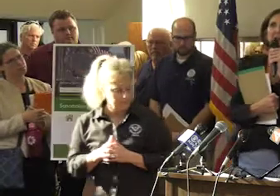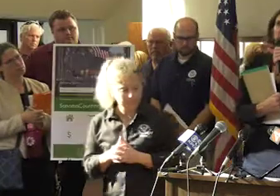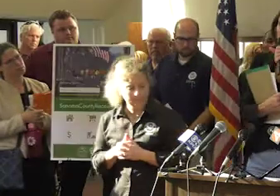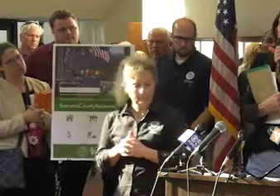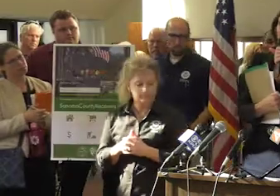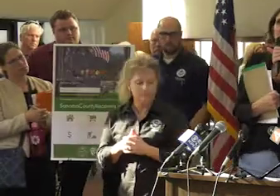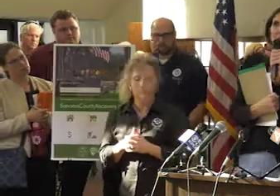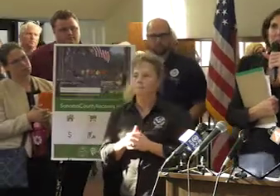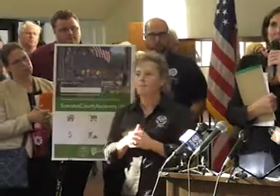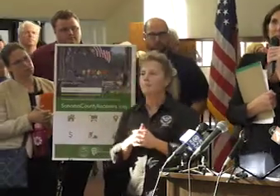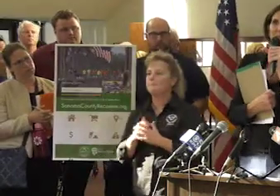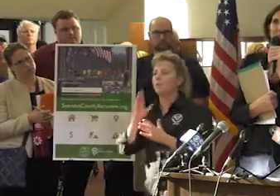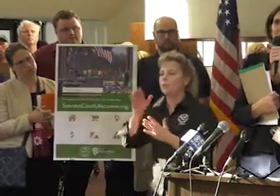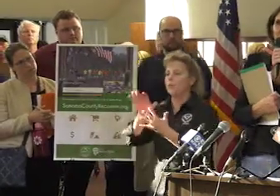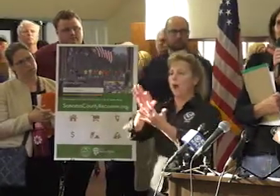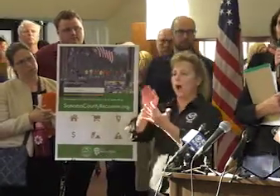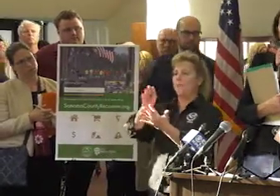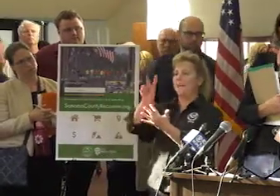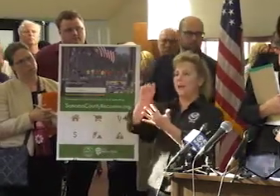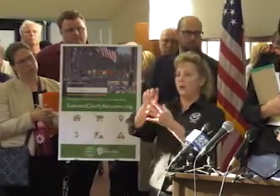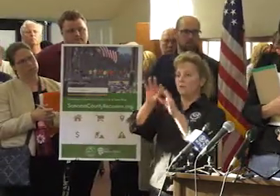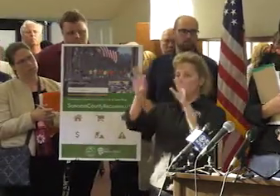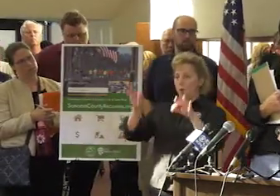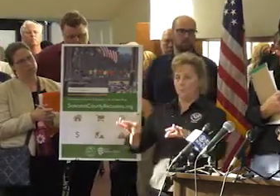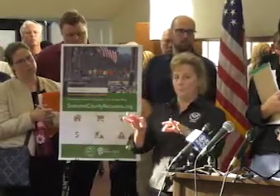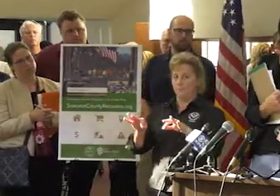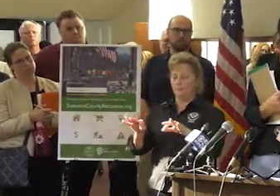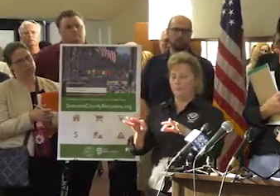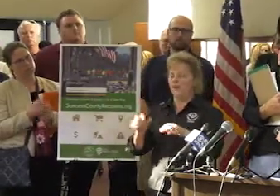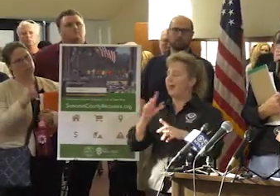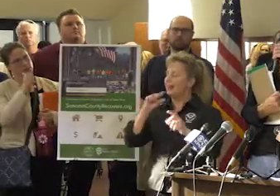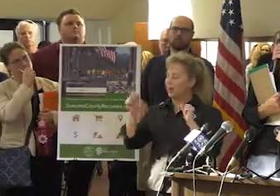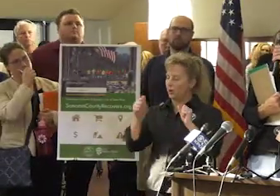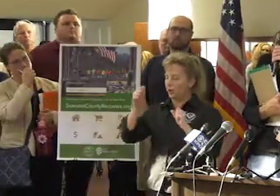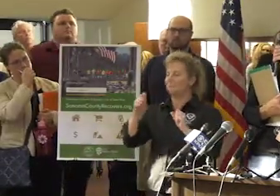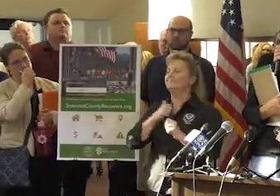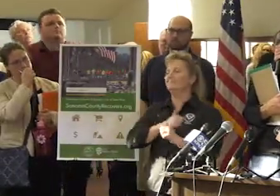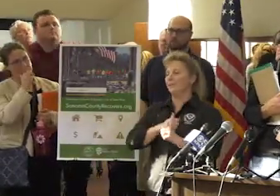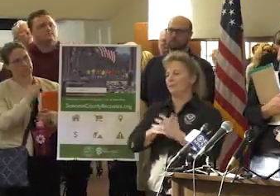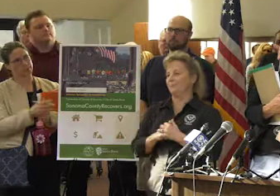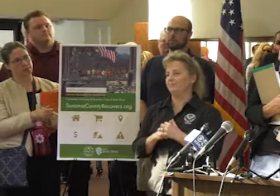Sorry. There will be an opt-out form, and